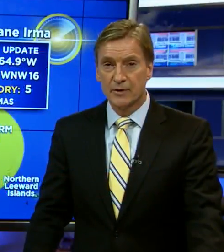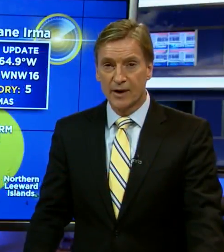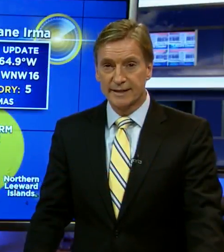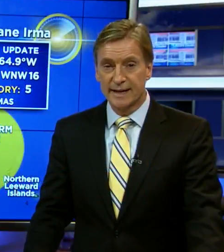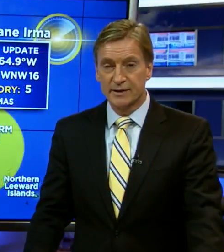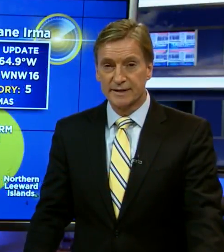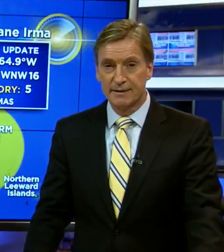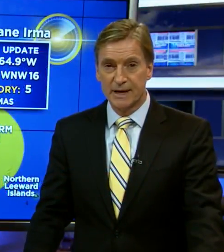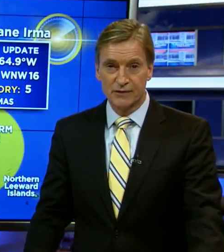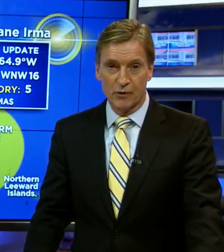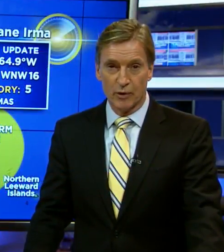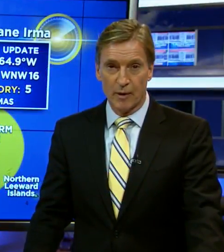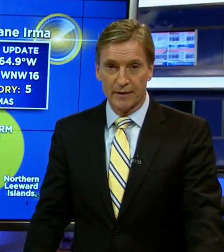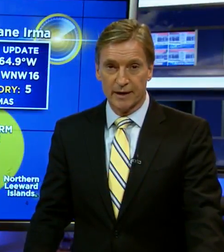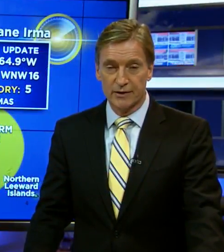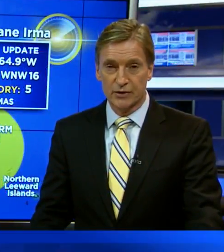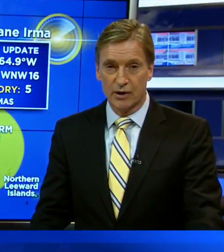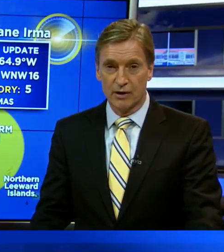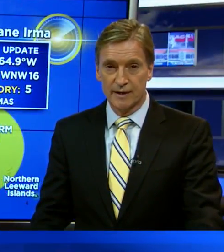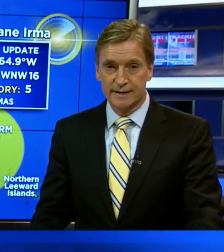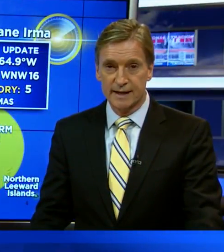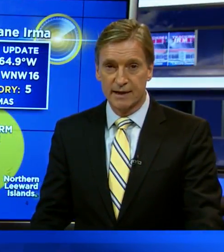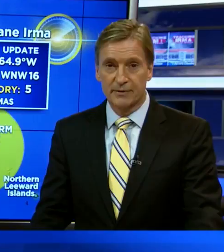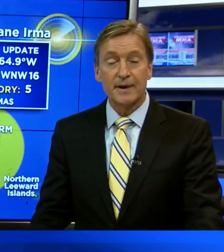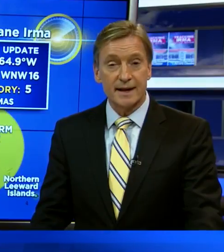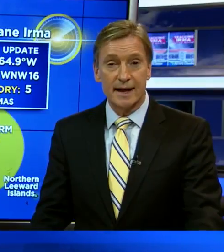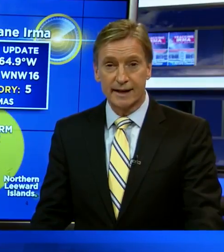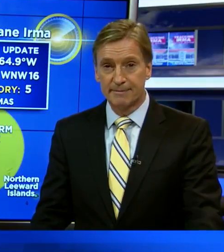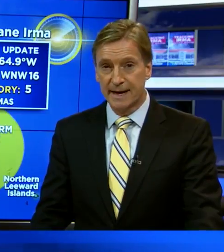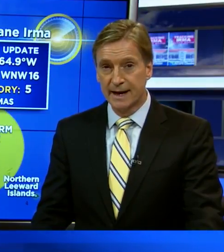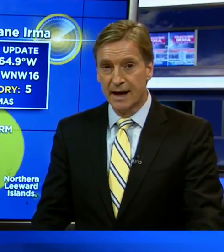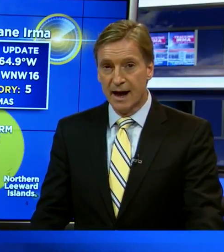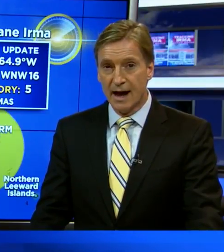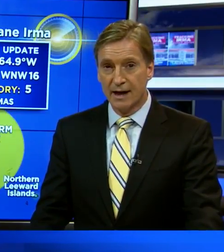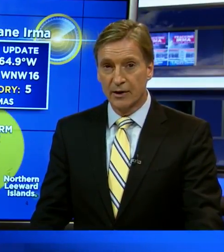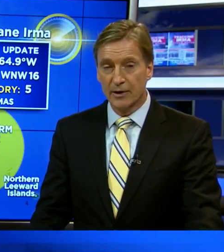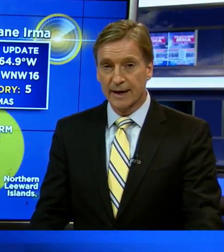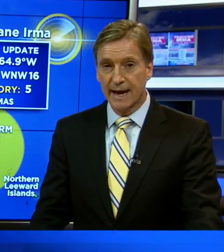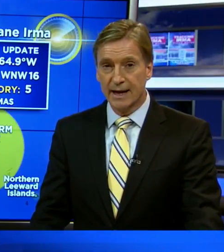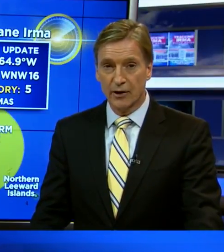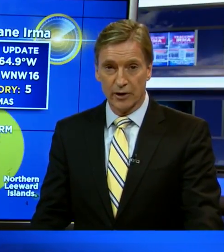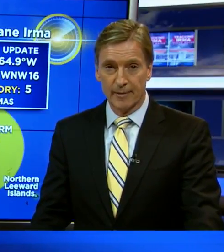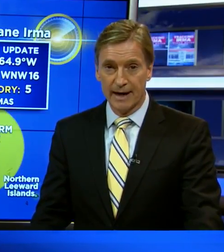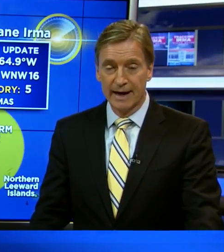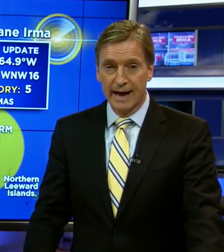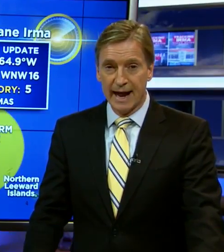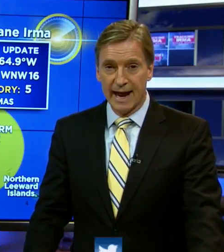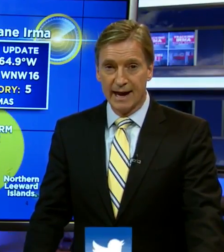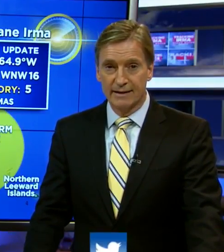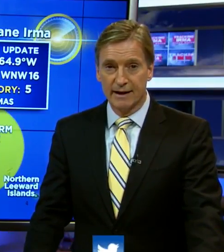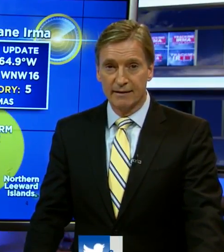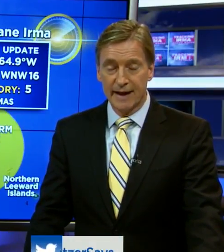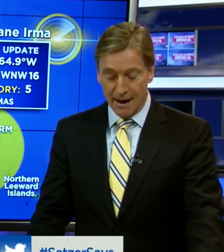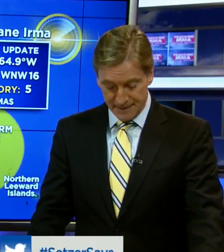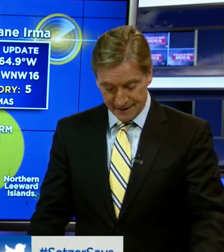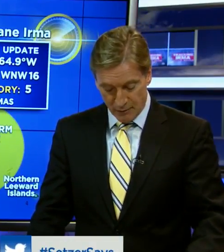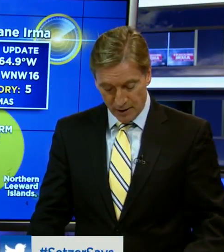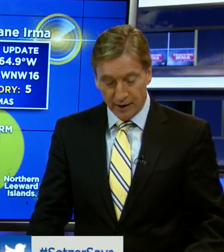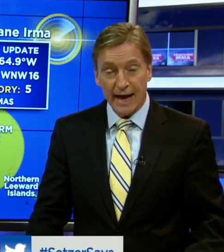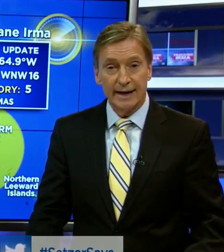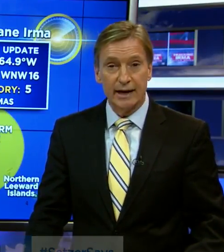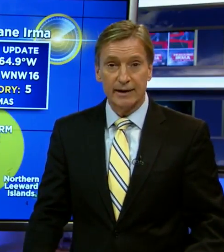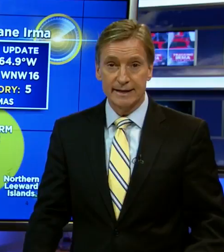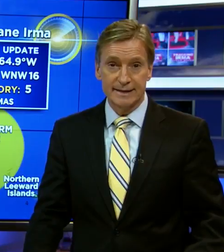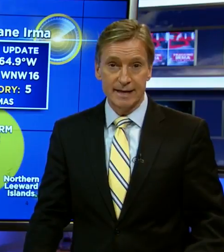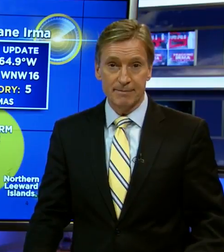Good afternoon, Craig Setzer in CBS 4 Weather Control. This is a 3 o'clock update on Hurricane Irma. And the update that